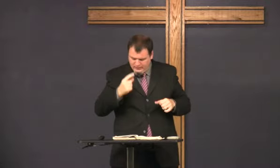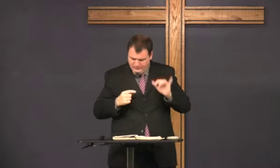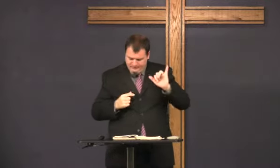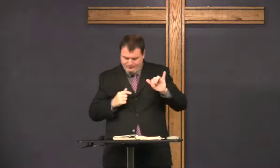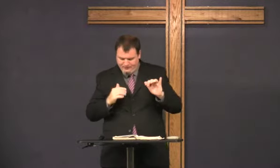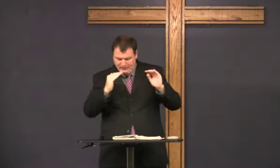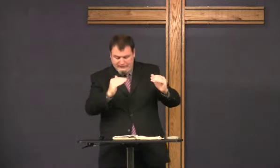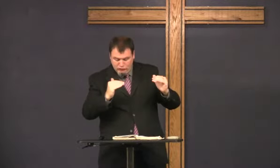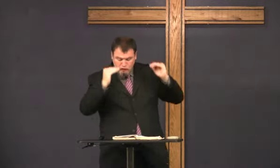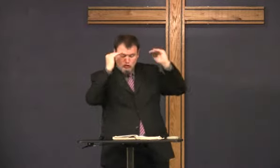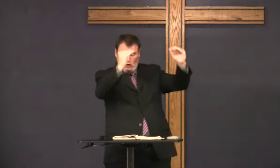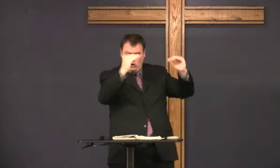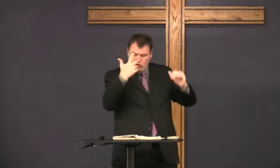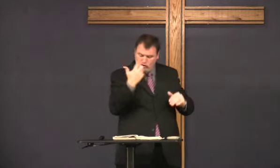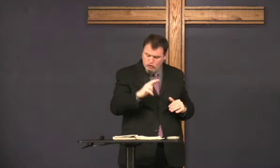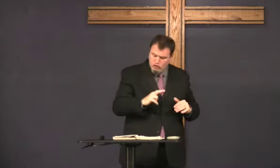Get understanding.